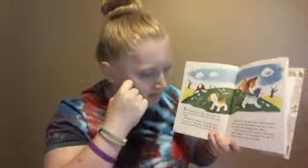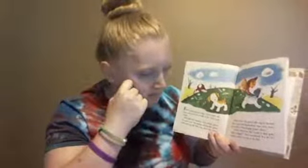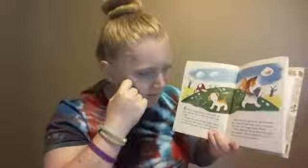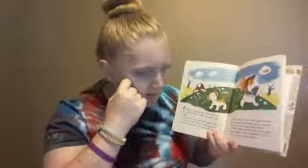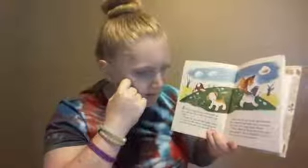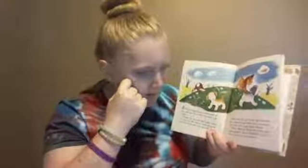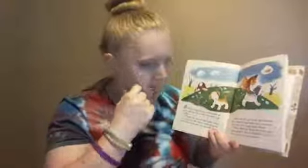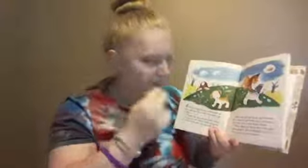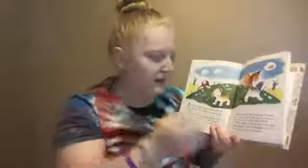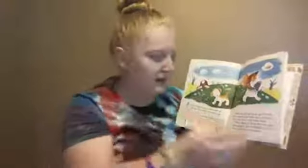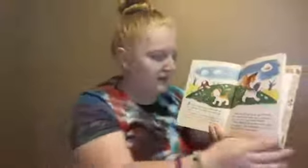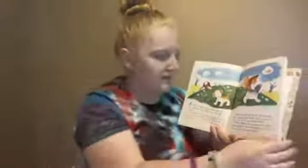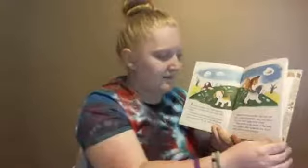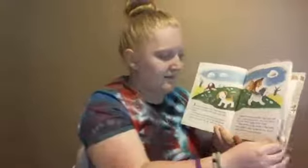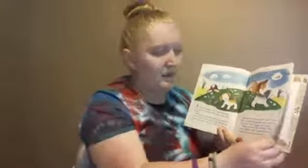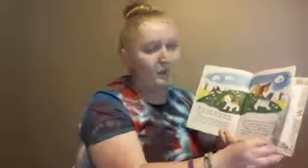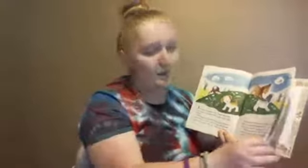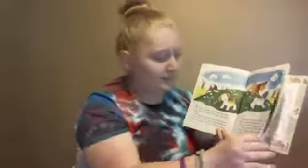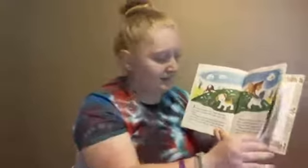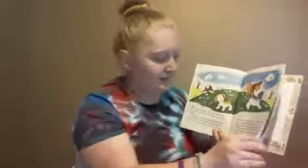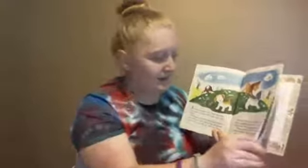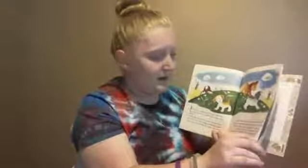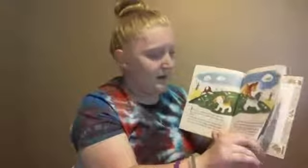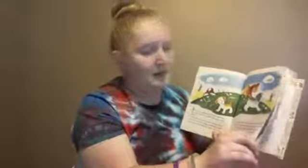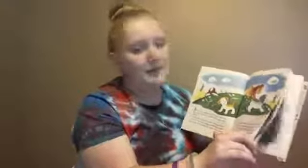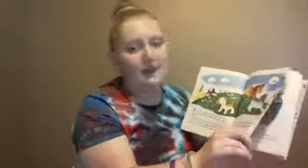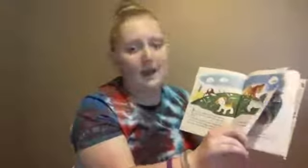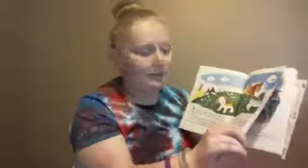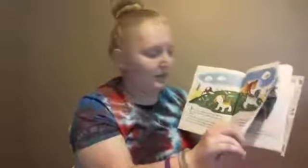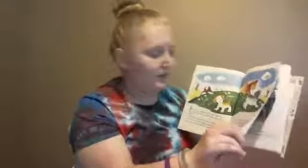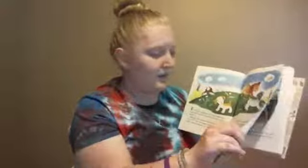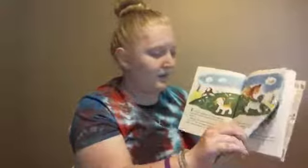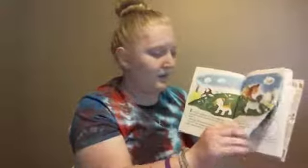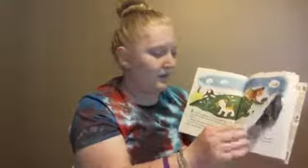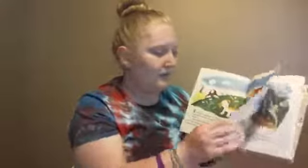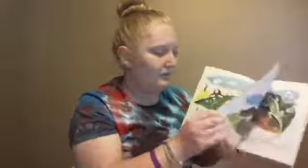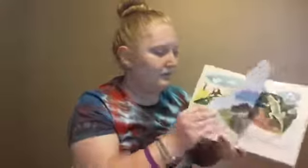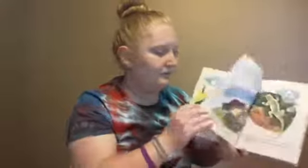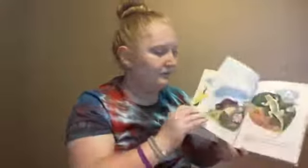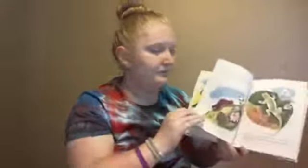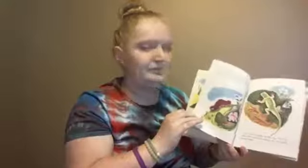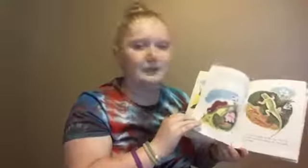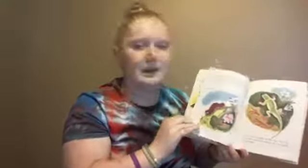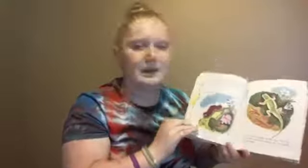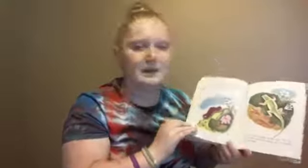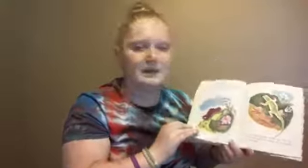They wondered, for he certainly wasn't on the top of the hill. Let's